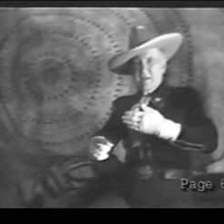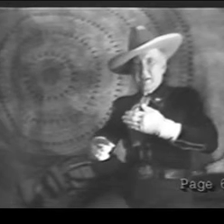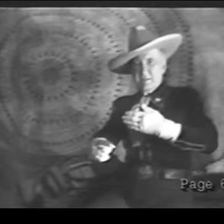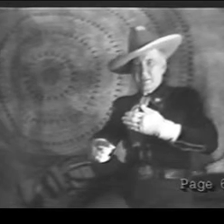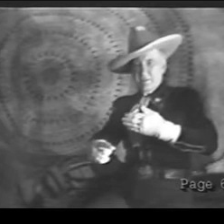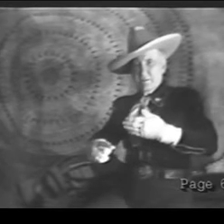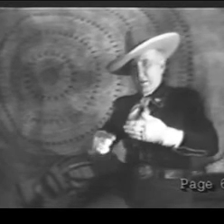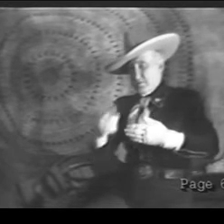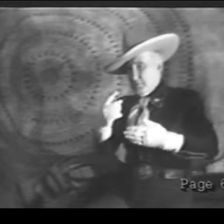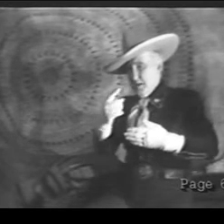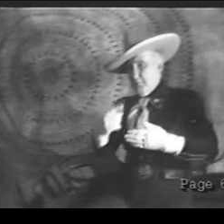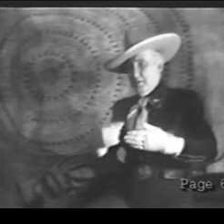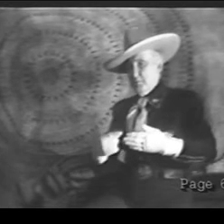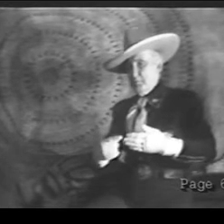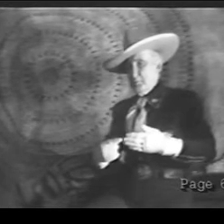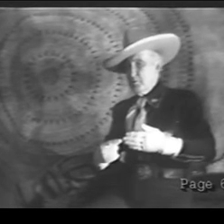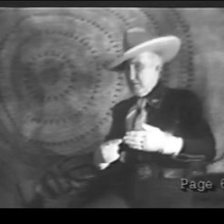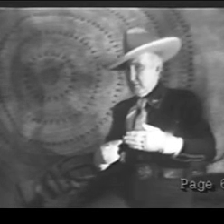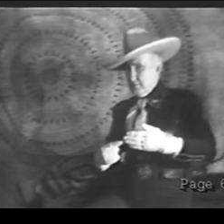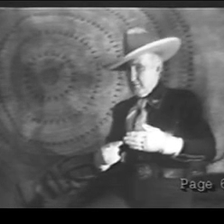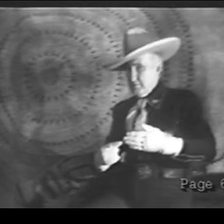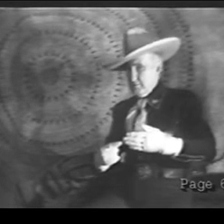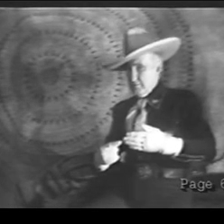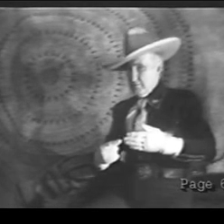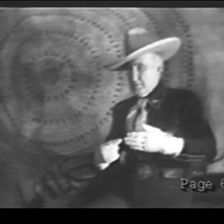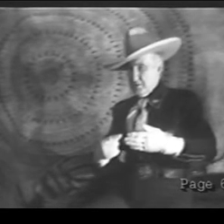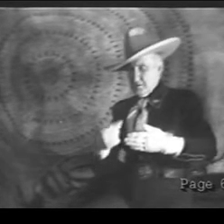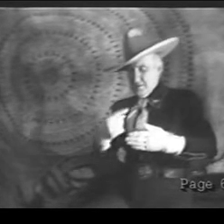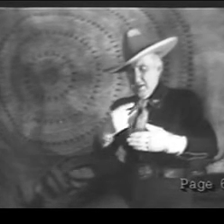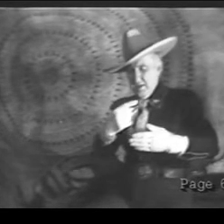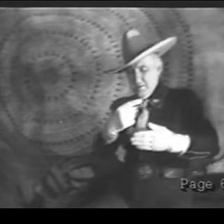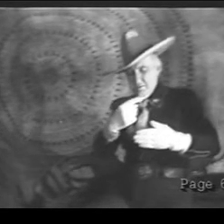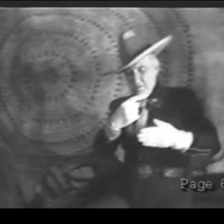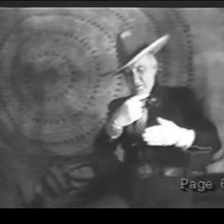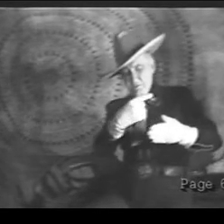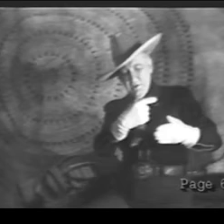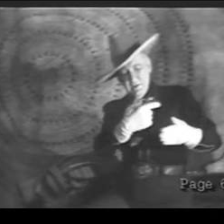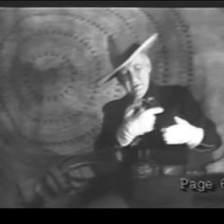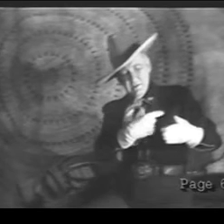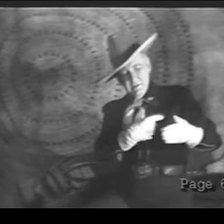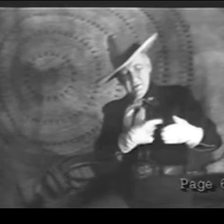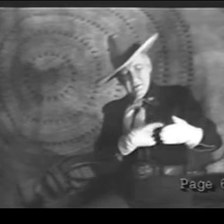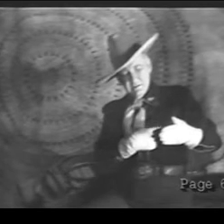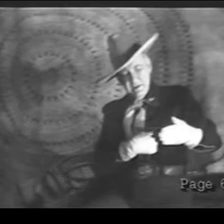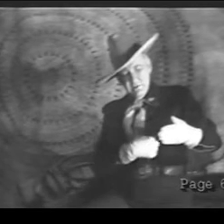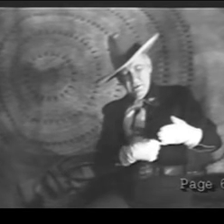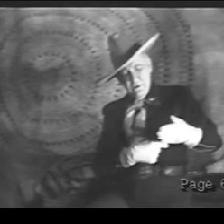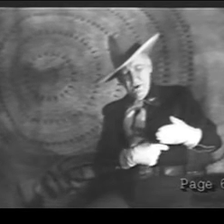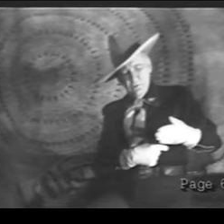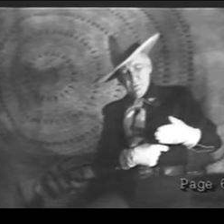dying. Now, sometime the man might be pretty sick, but he doesn't die. So he's down, he almost